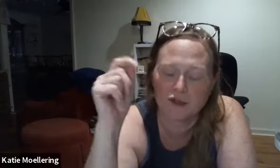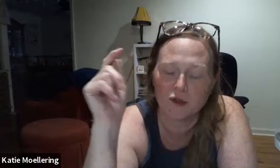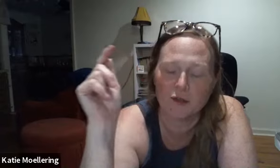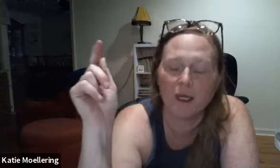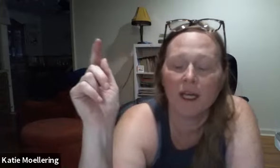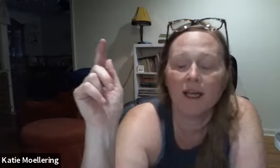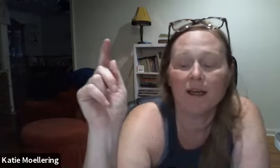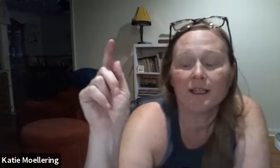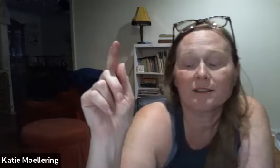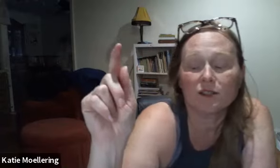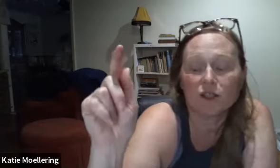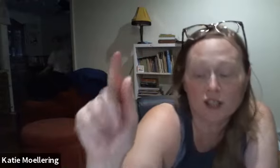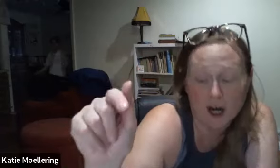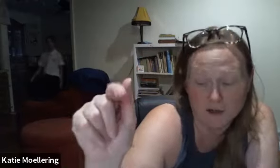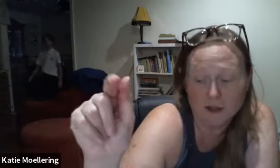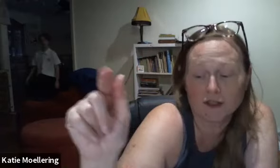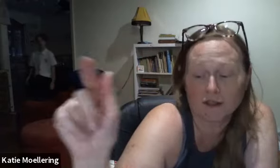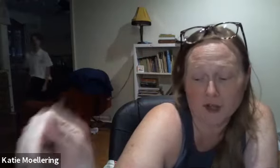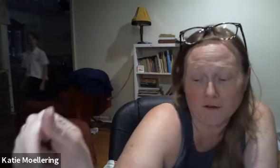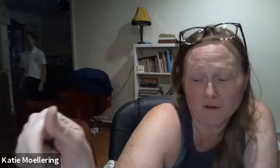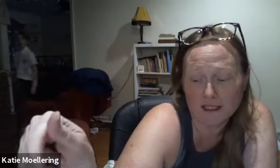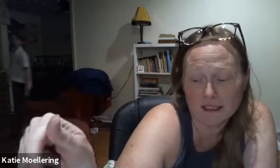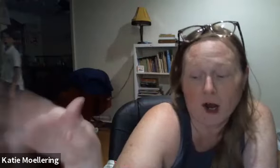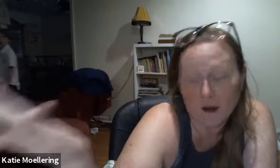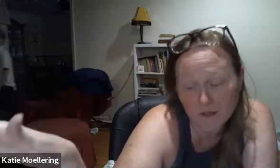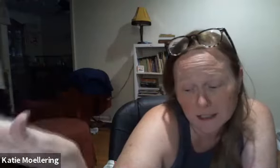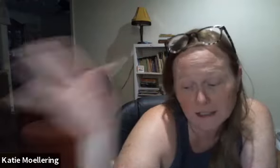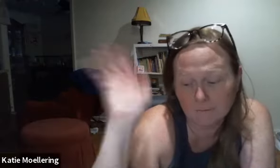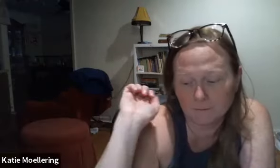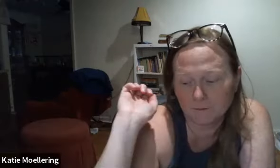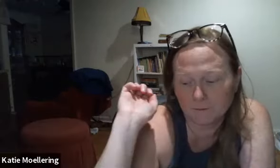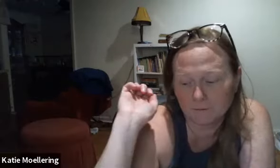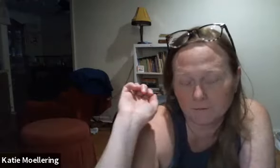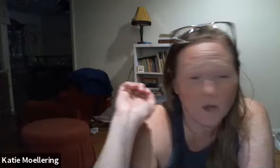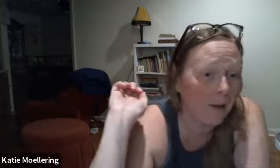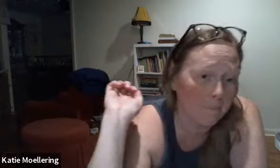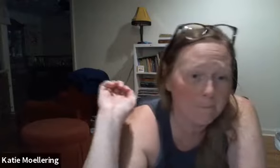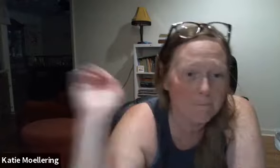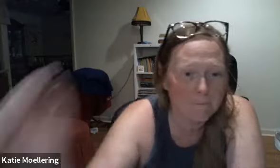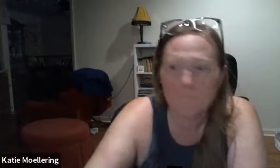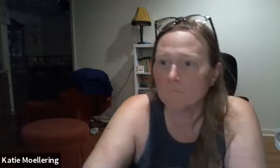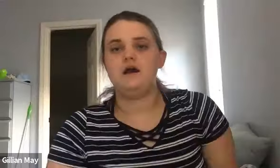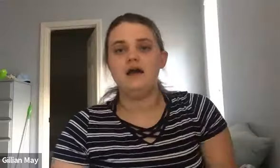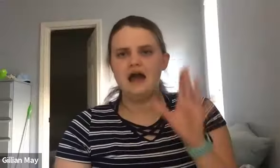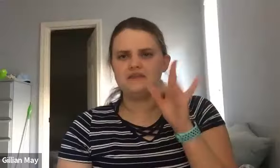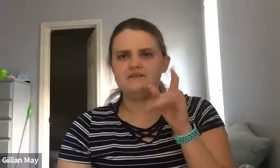restroom, doctor's office. Yeah. Okay. I think I